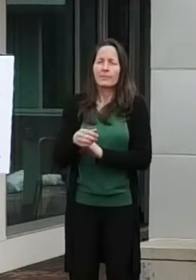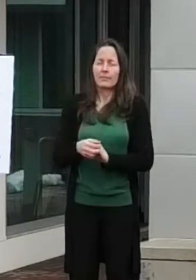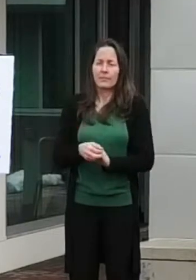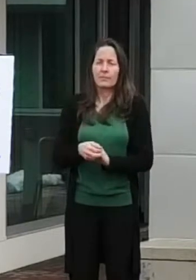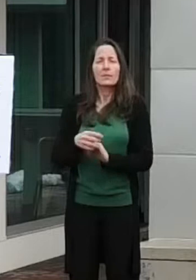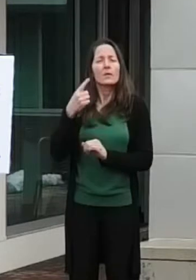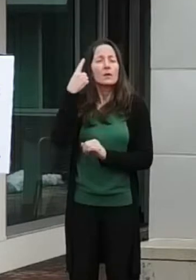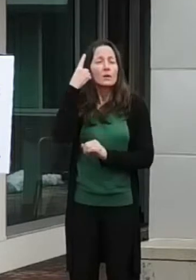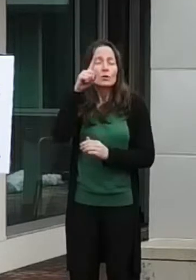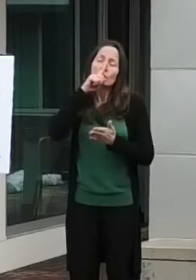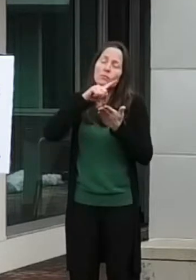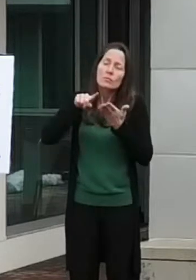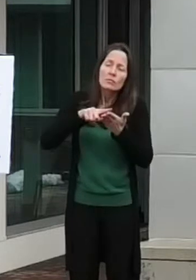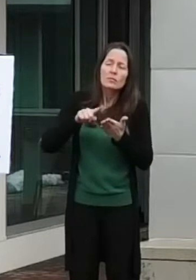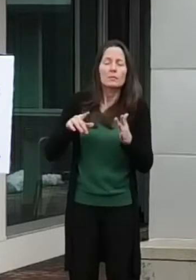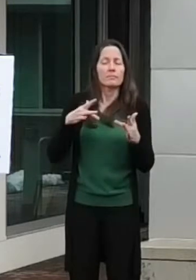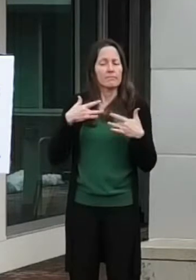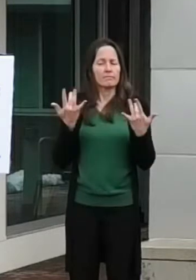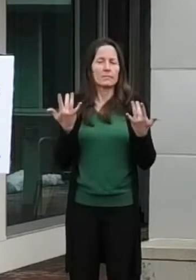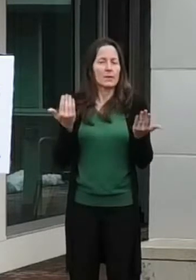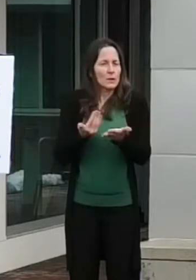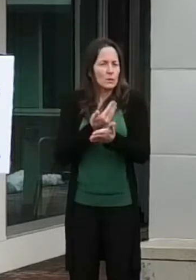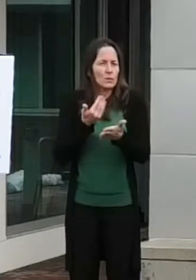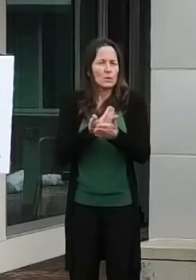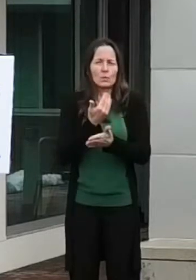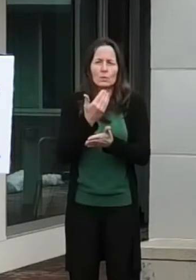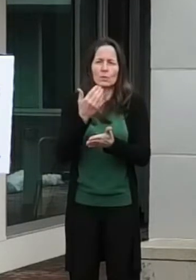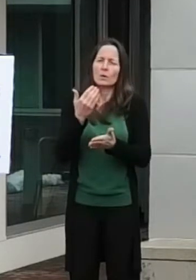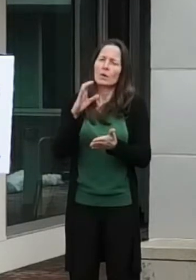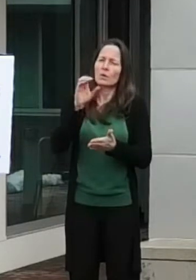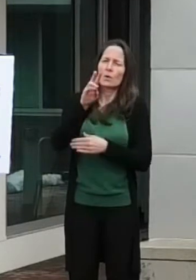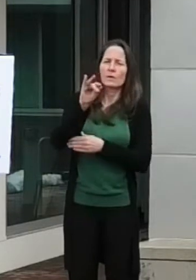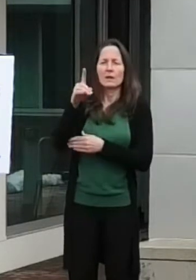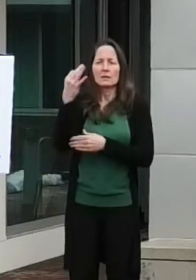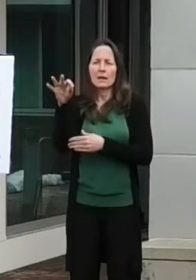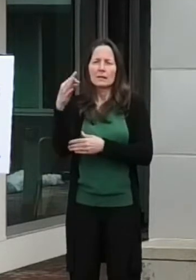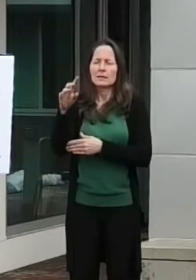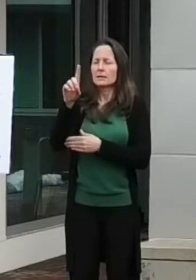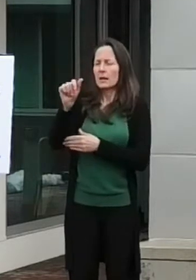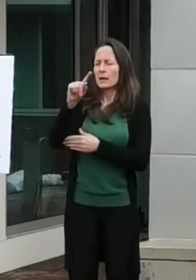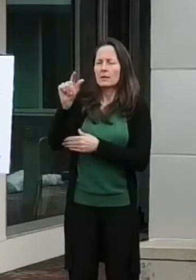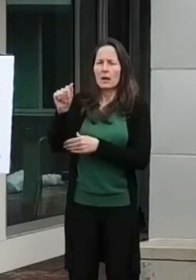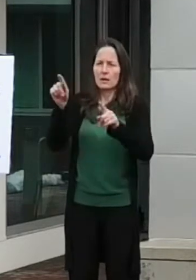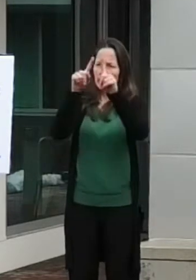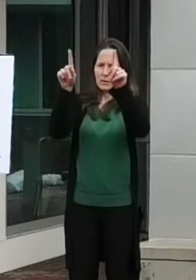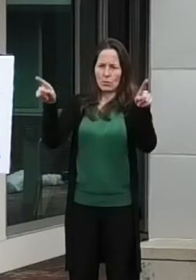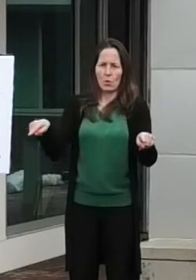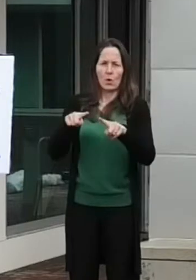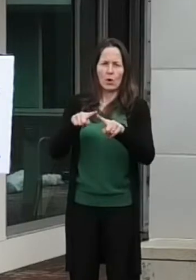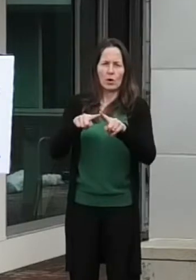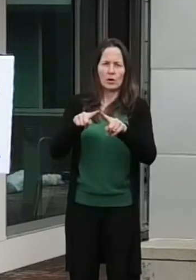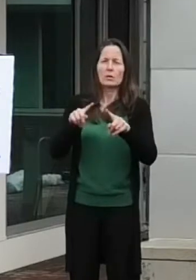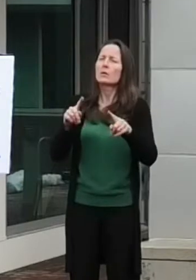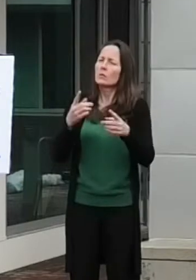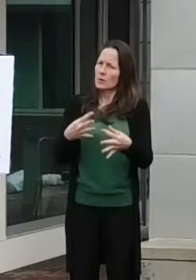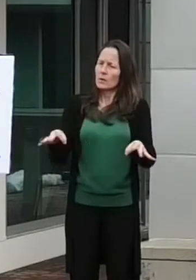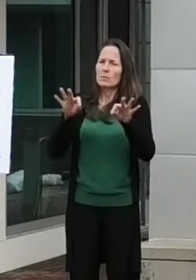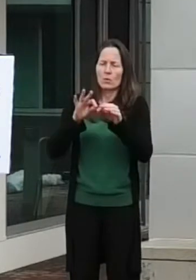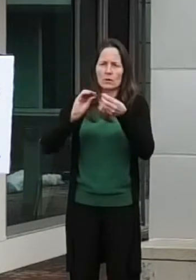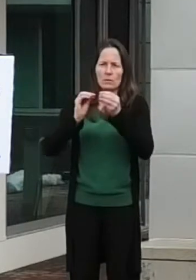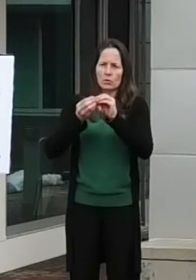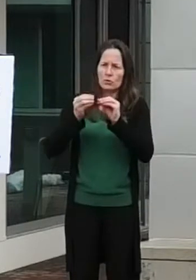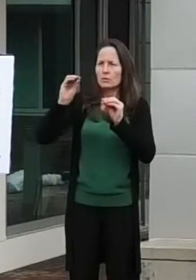staycovidsafe.howardcountymd.gov to see our updated COVID-19 data dashboard. And that dashboard conveys some important metrics